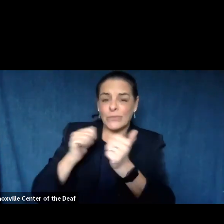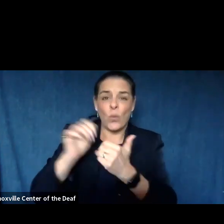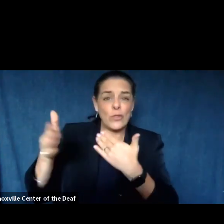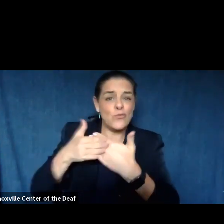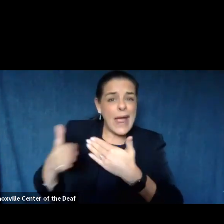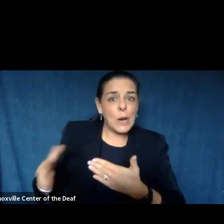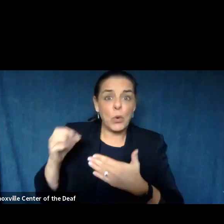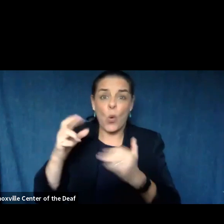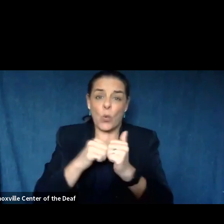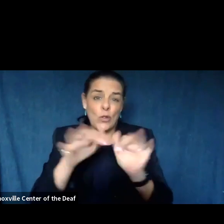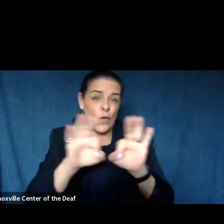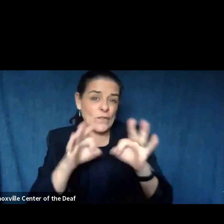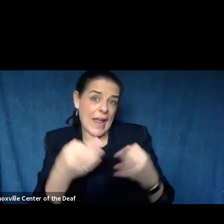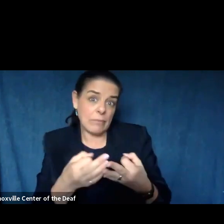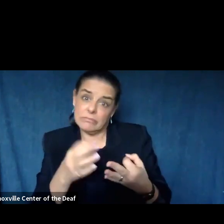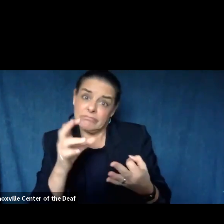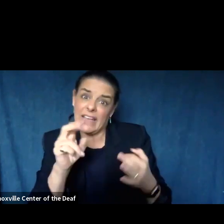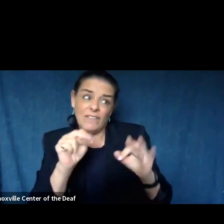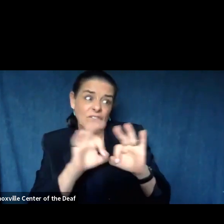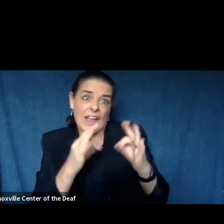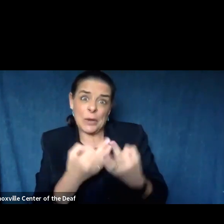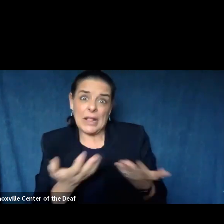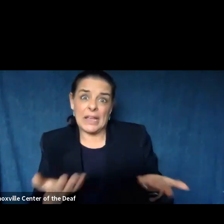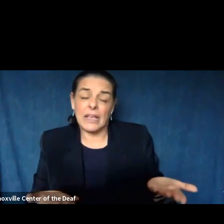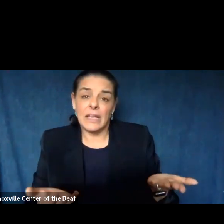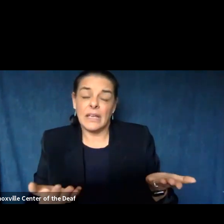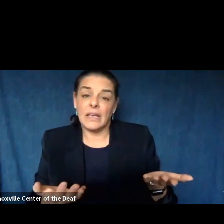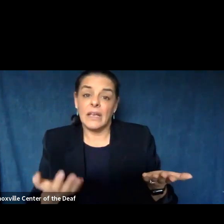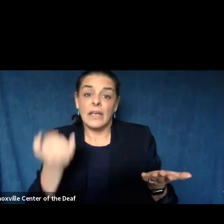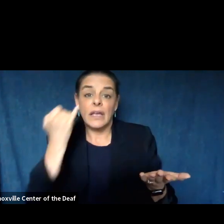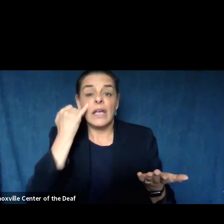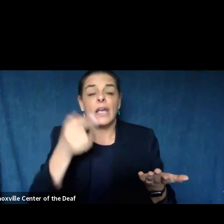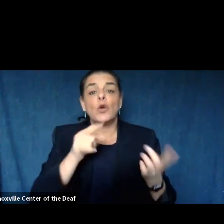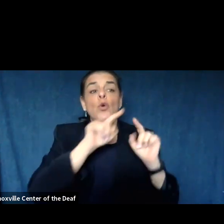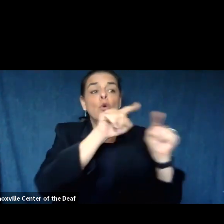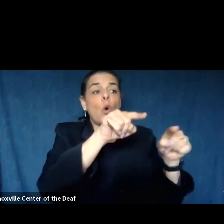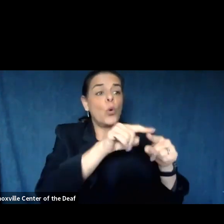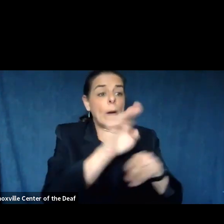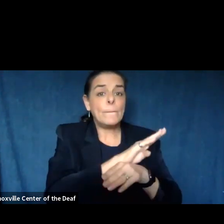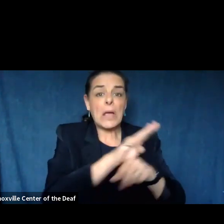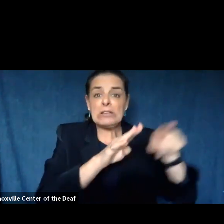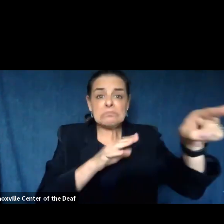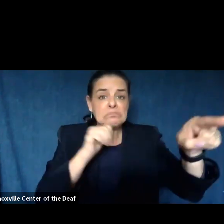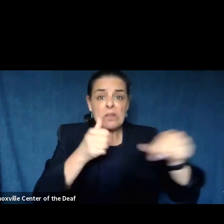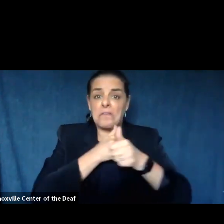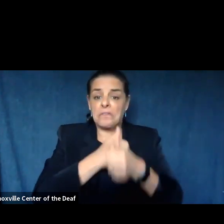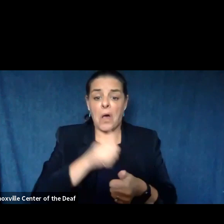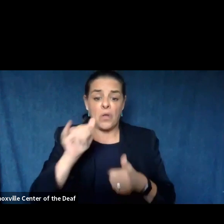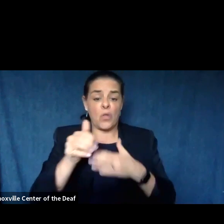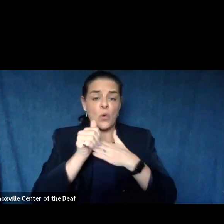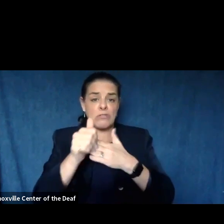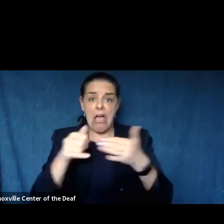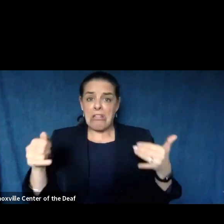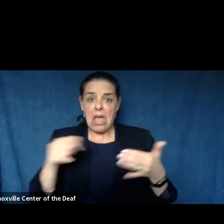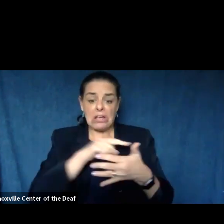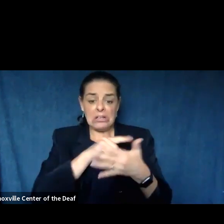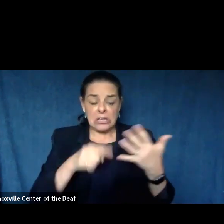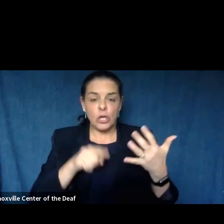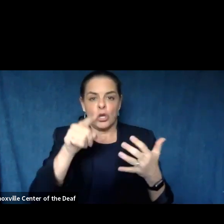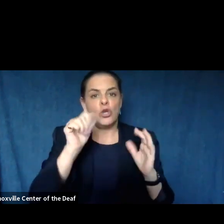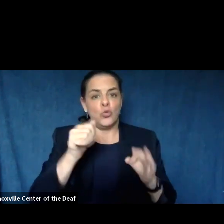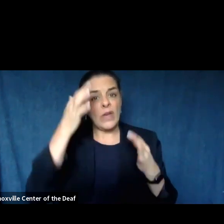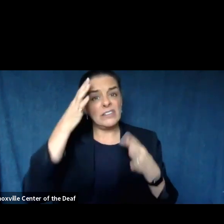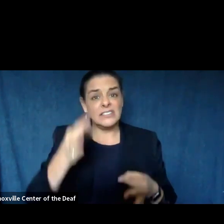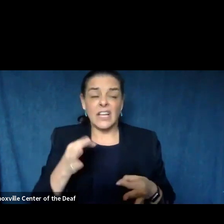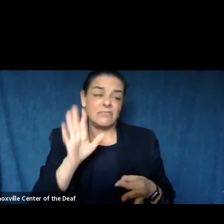family members, even family members. And if you go to a business that's not following the guidance that's written, you can choose to